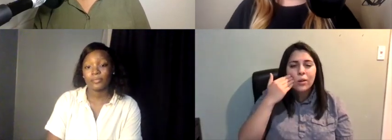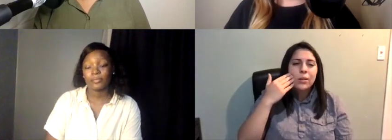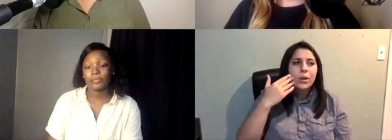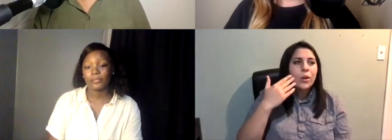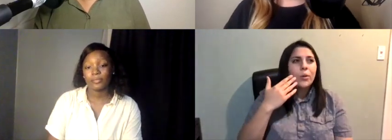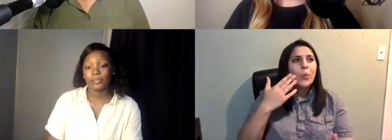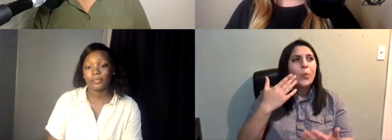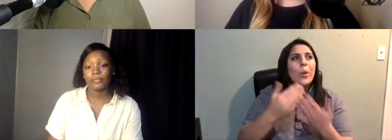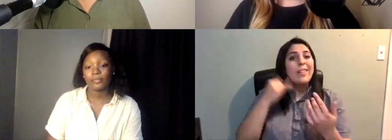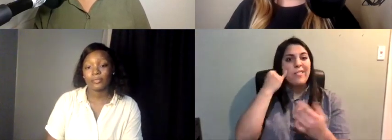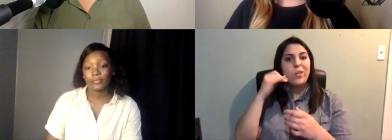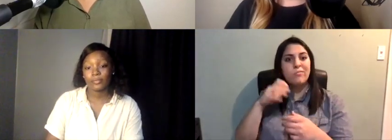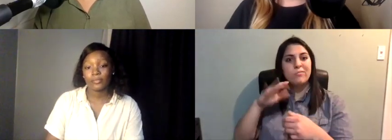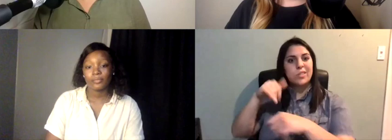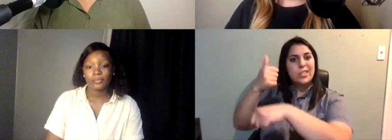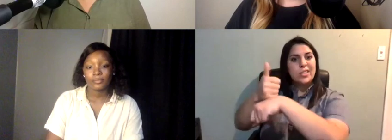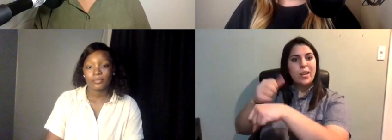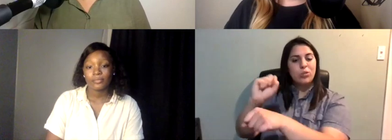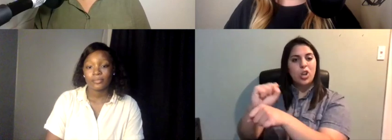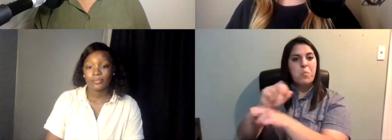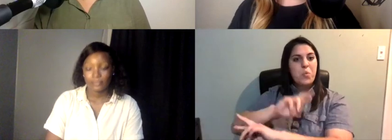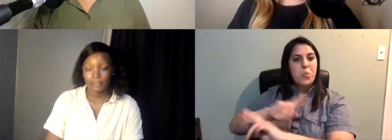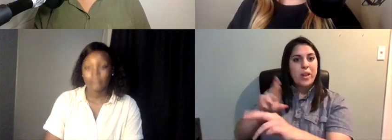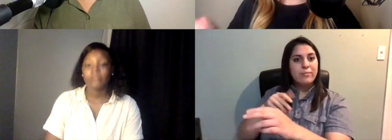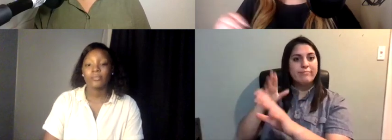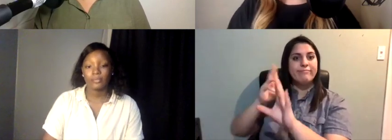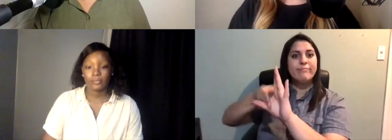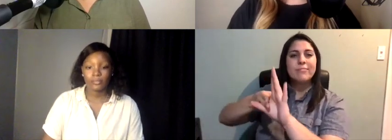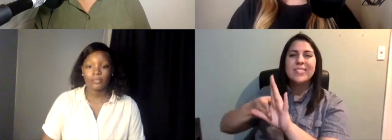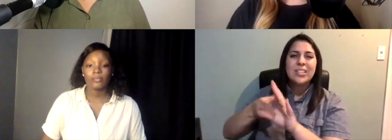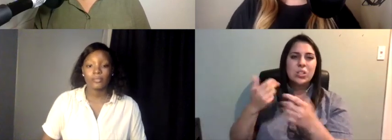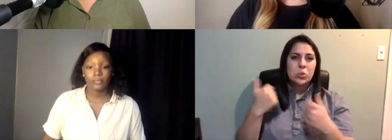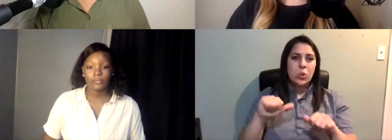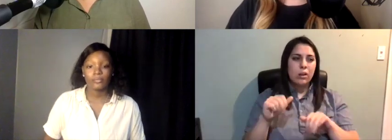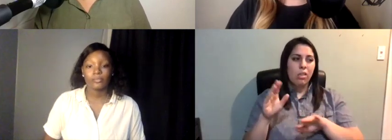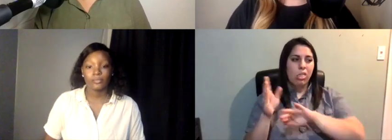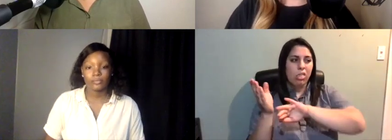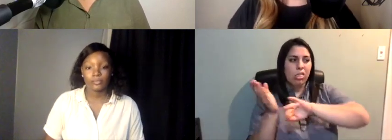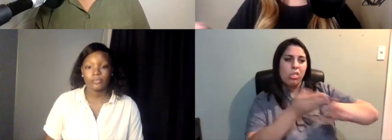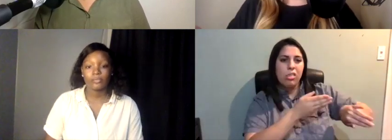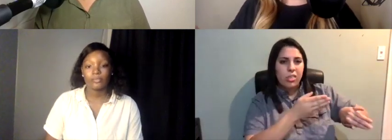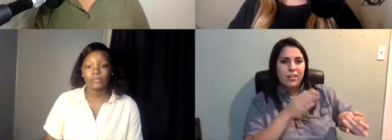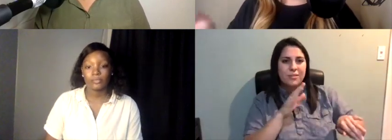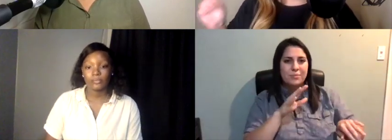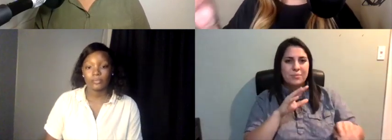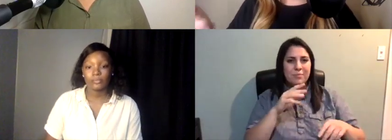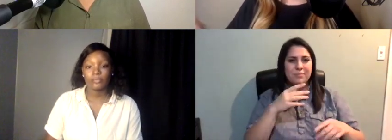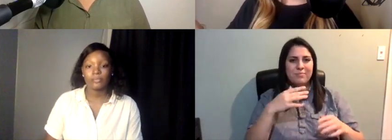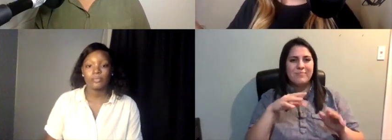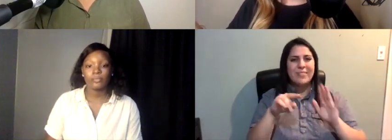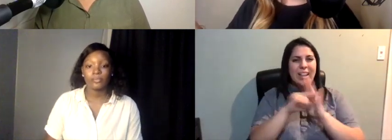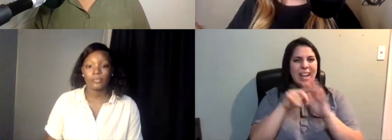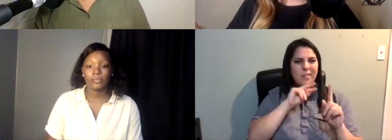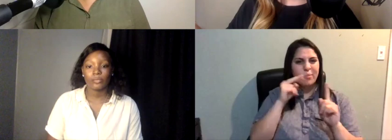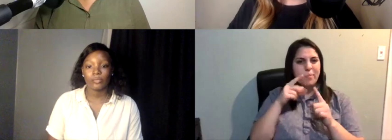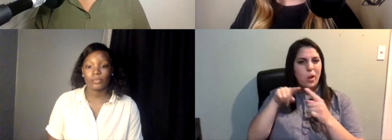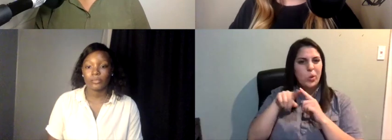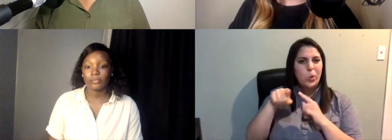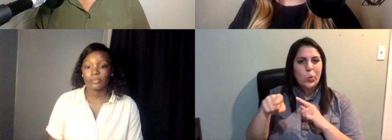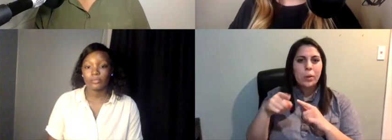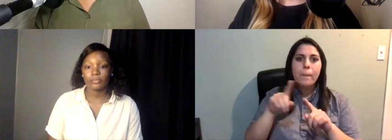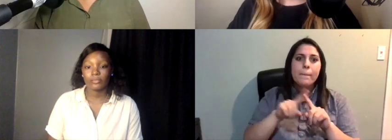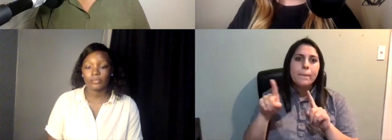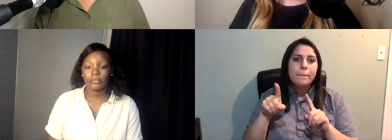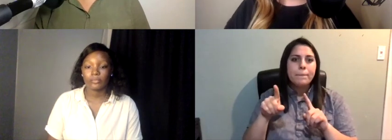and all that, and trying to get rid of the stigma, I think that whole idea of having an upward trajectory is